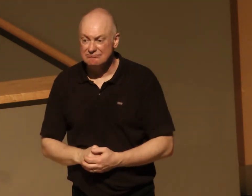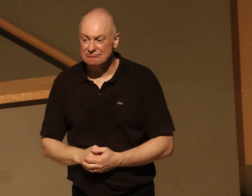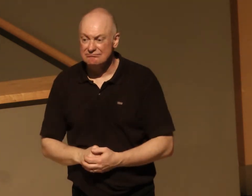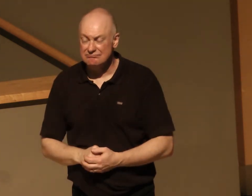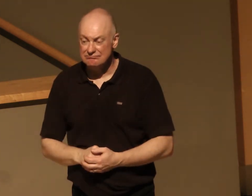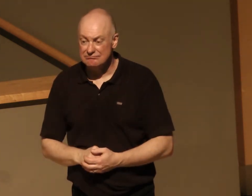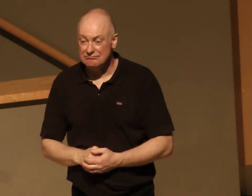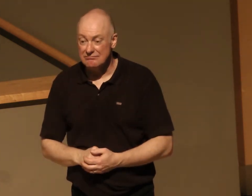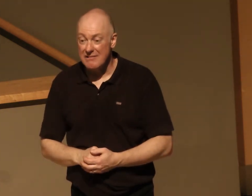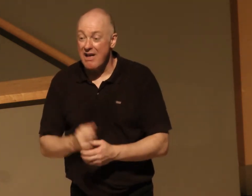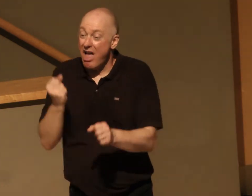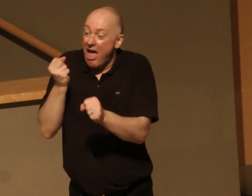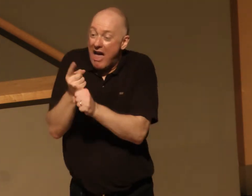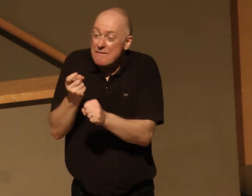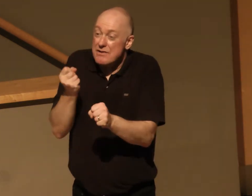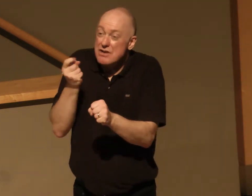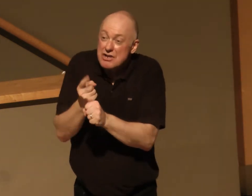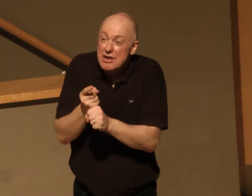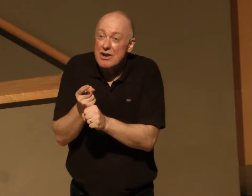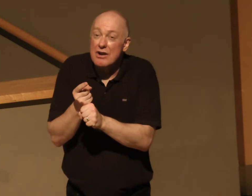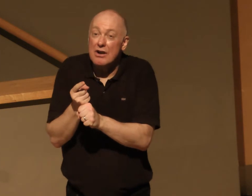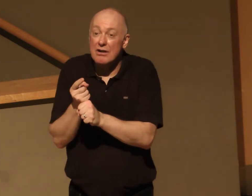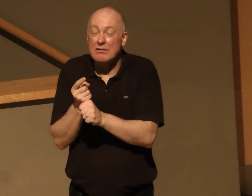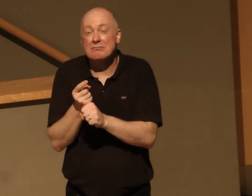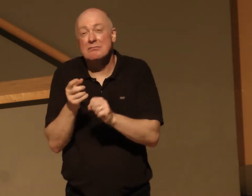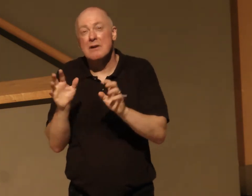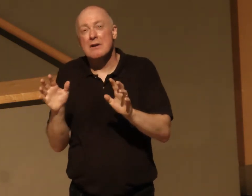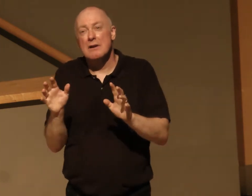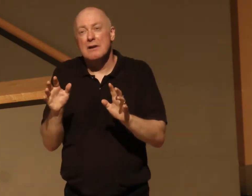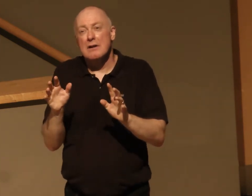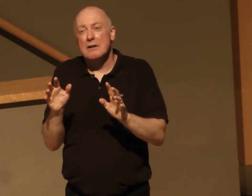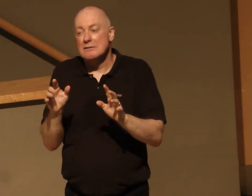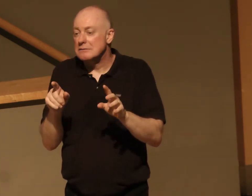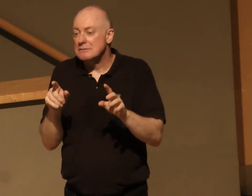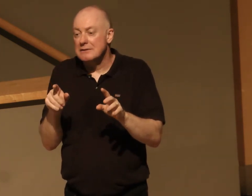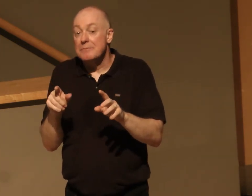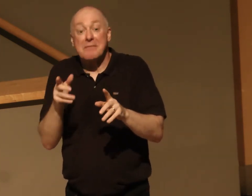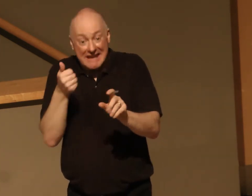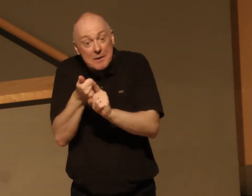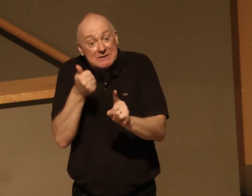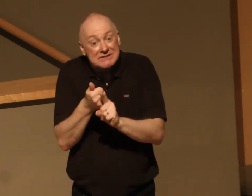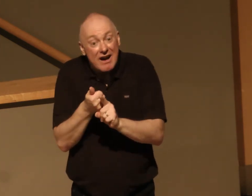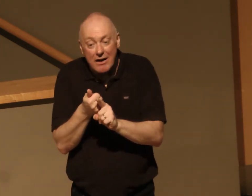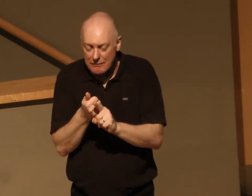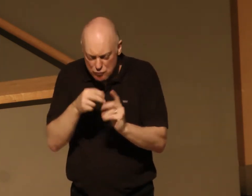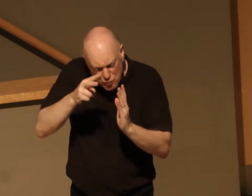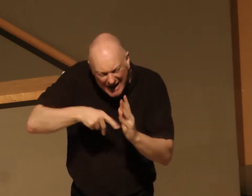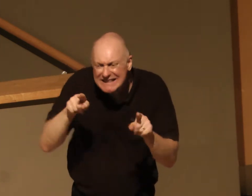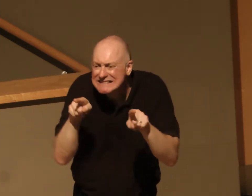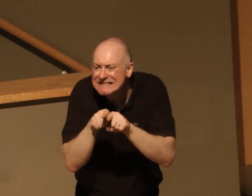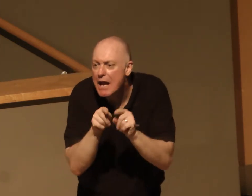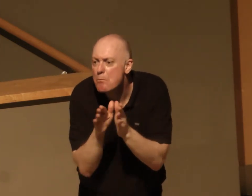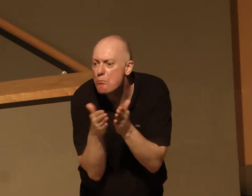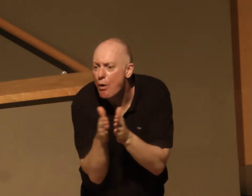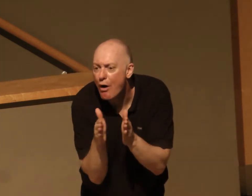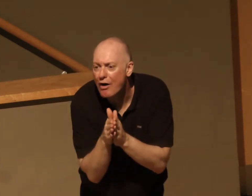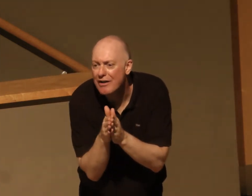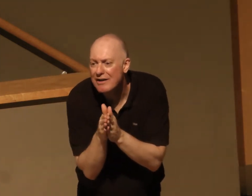Every year of his life, Steve Jobs would read the same book and be inspired by this book and within this book,